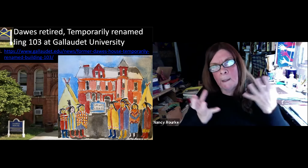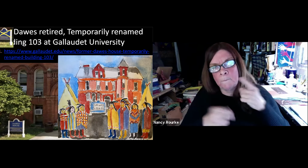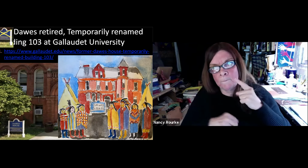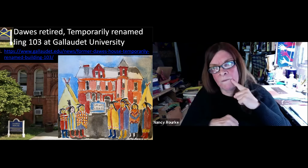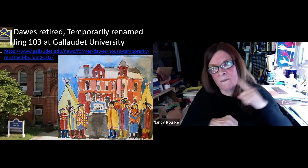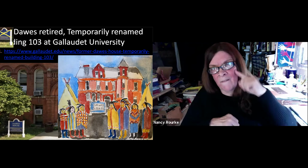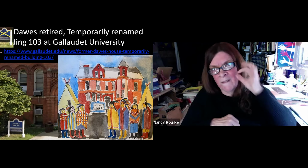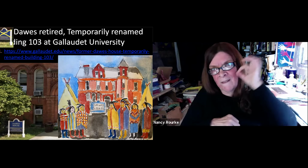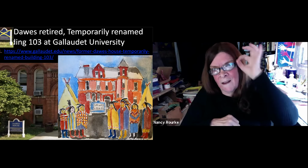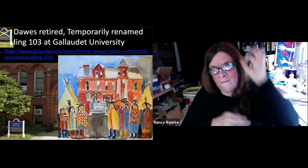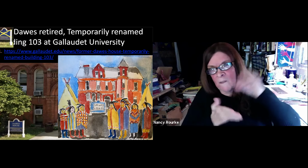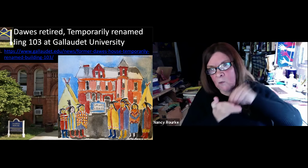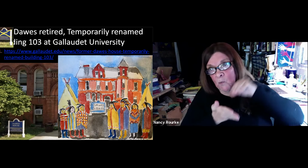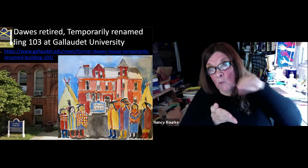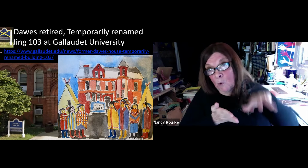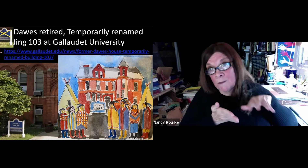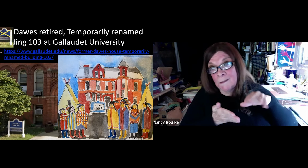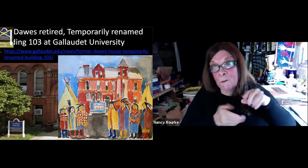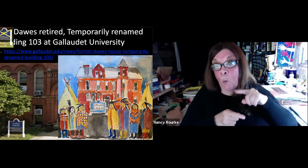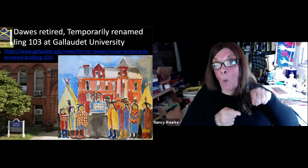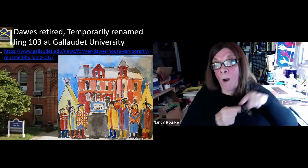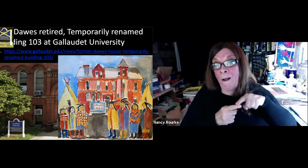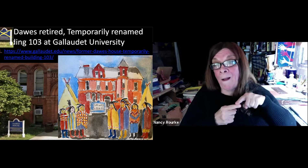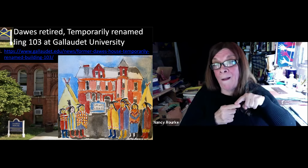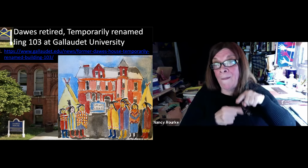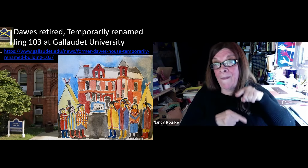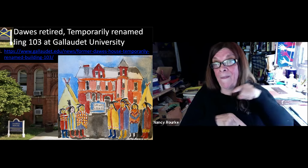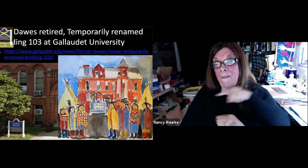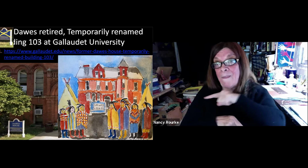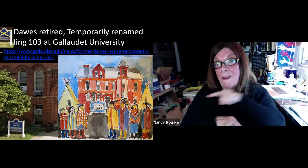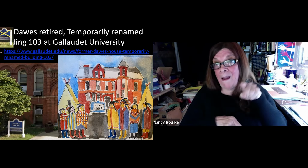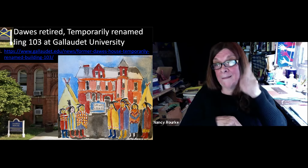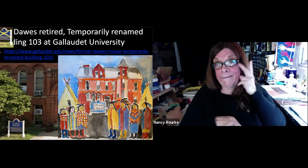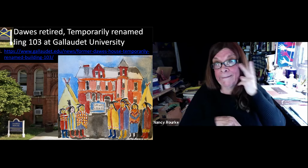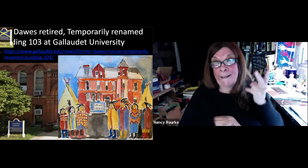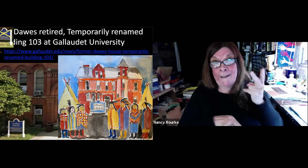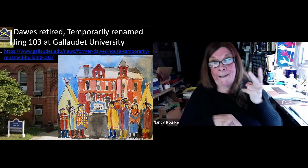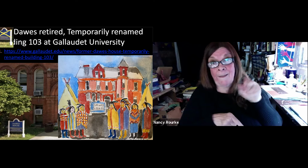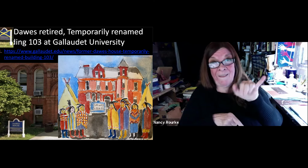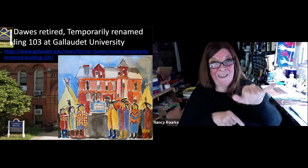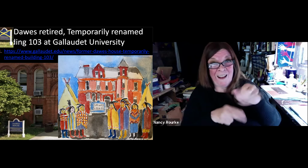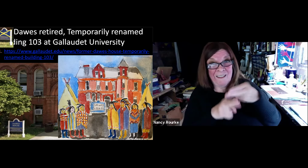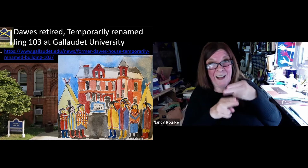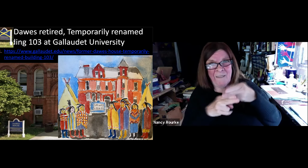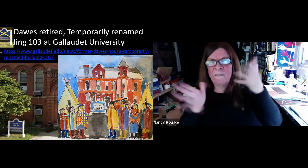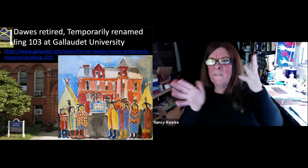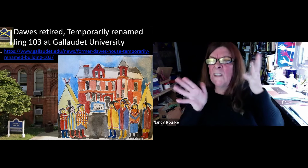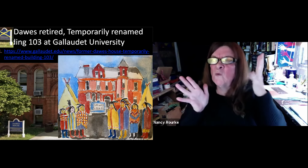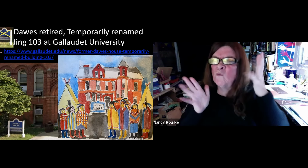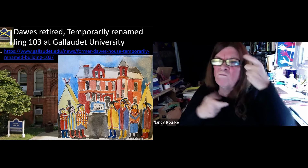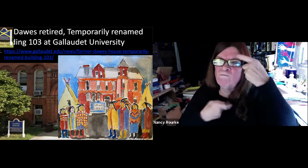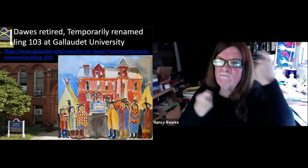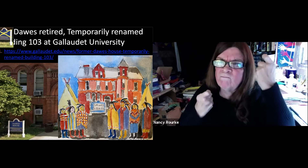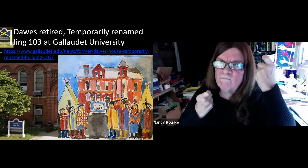for it is because Dawes is a traumatic name for many Deaf Native students. When they